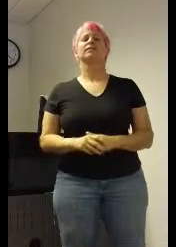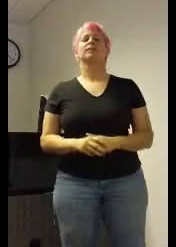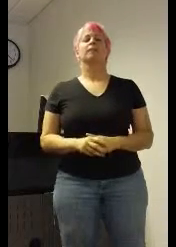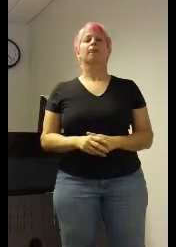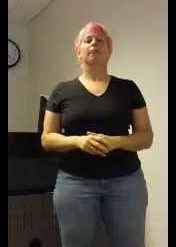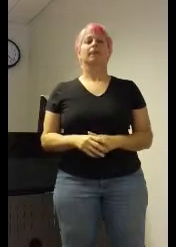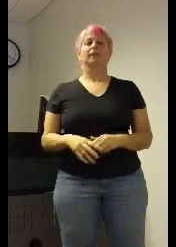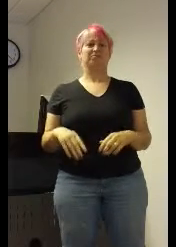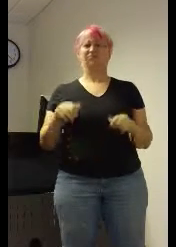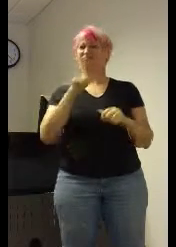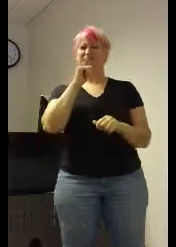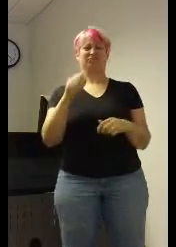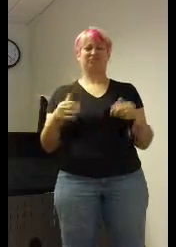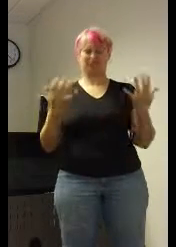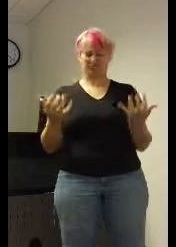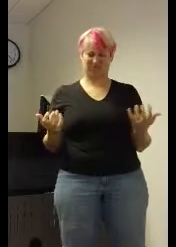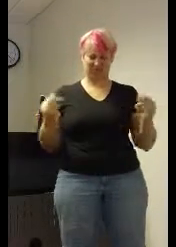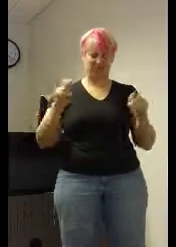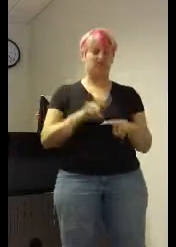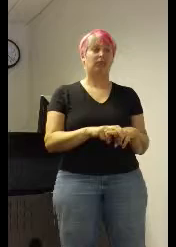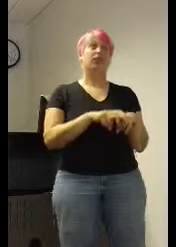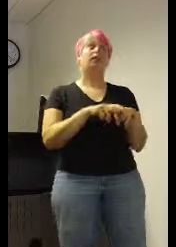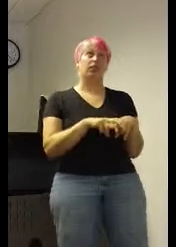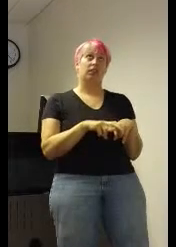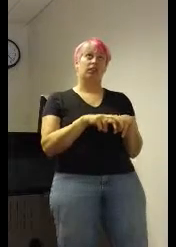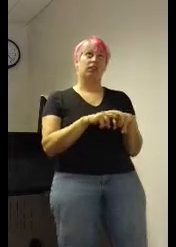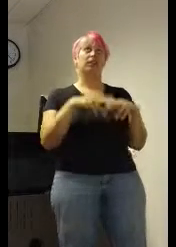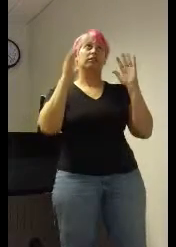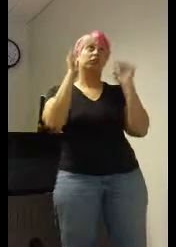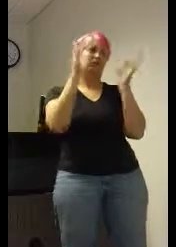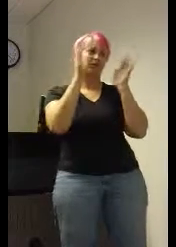want to sit there and pay attention to what's going on. It's harder for you.